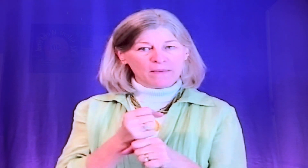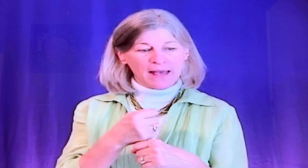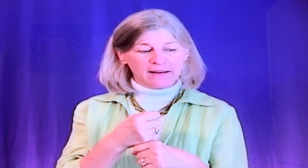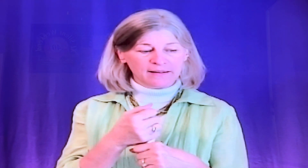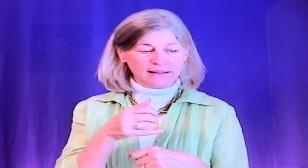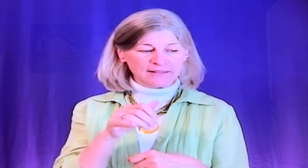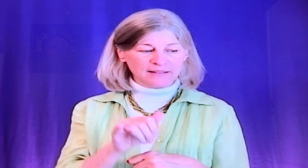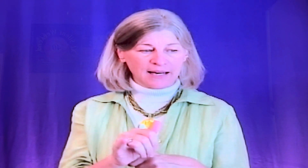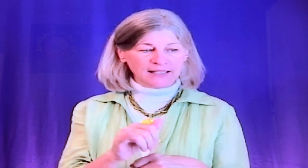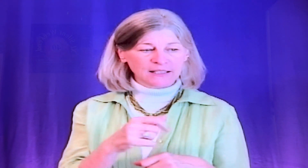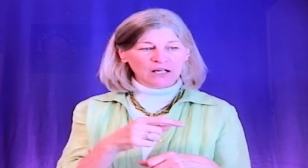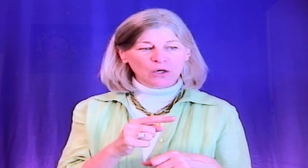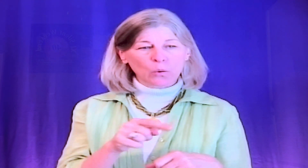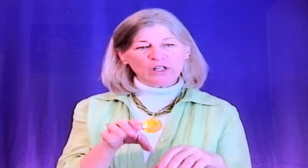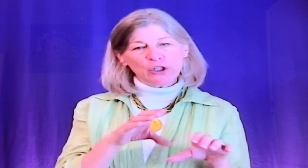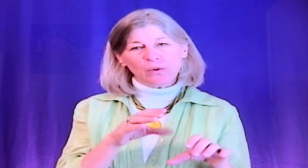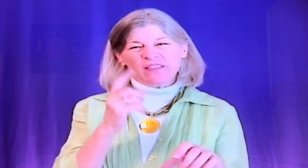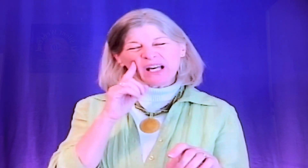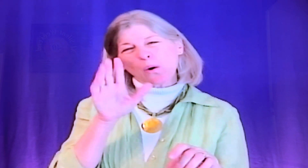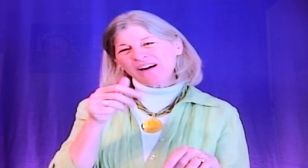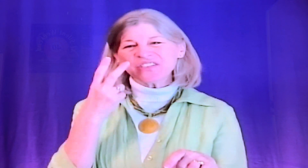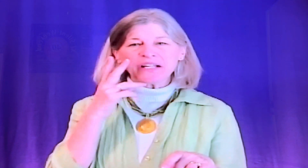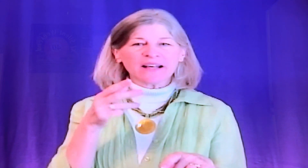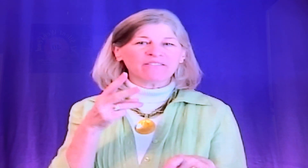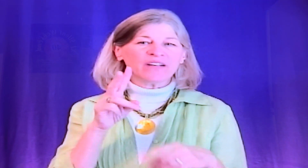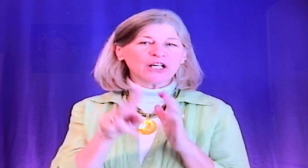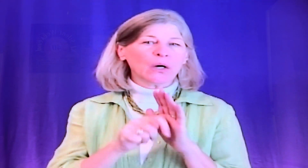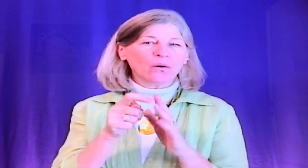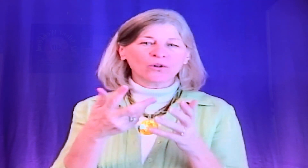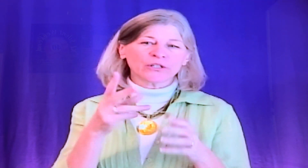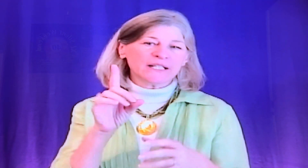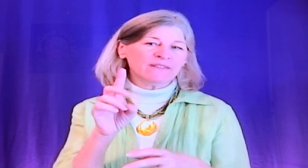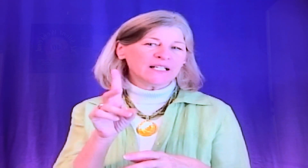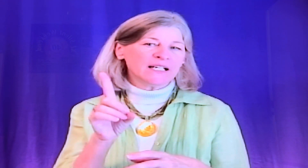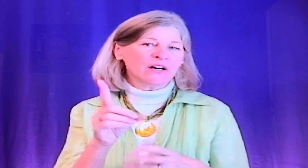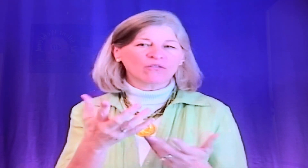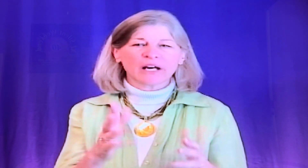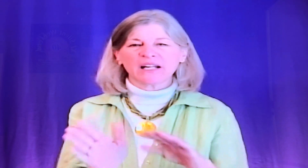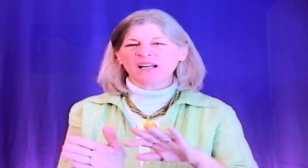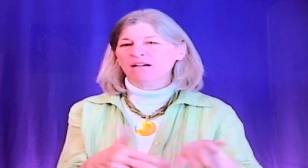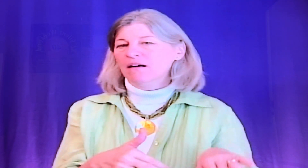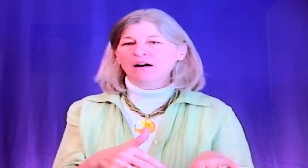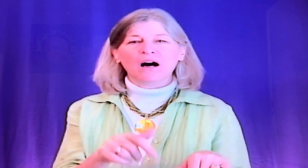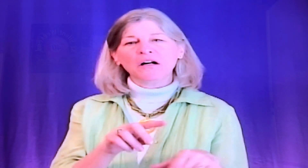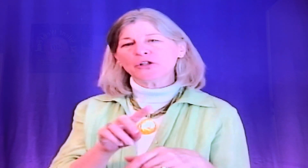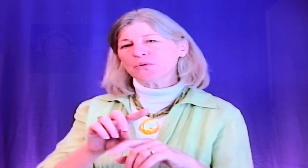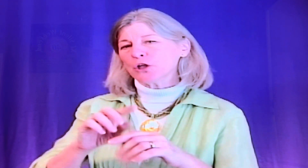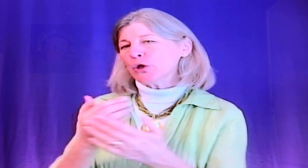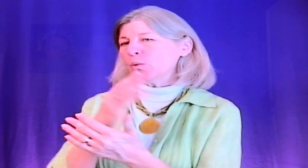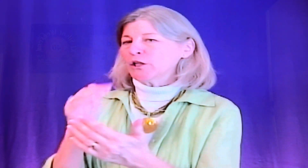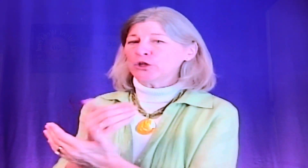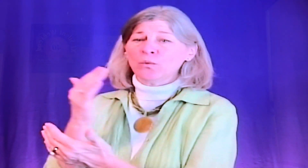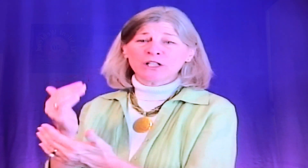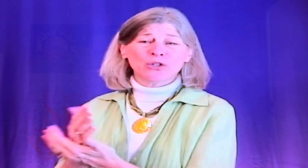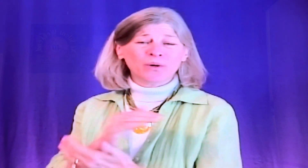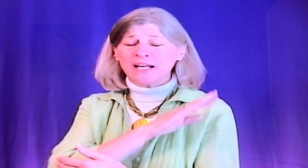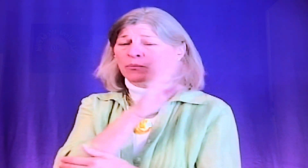make is that we do it and think, oh, I've seen that video or DVD already, I'll use a new one, and we